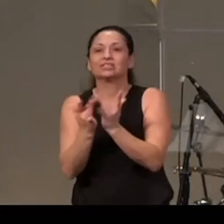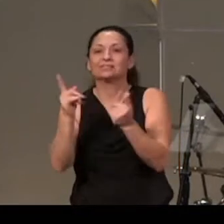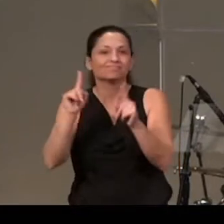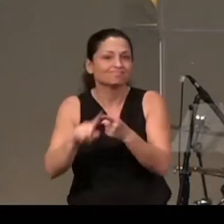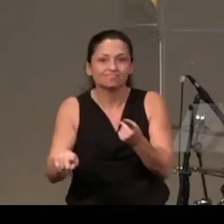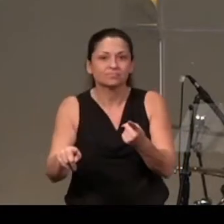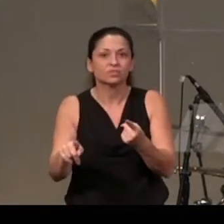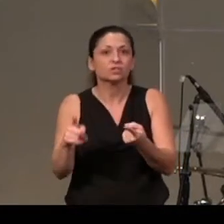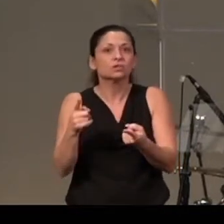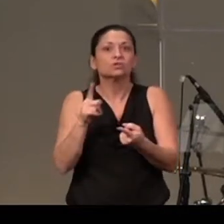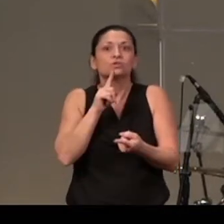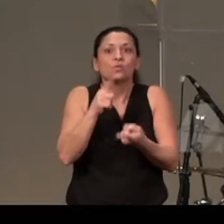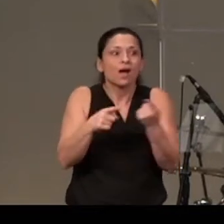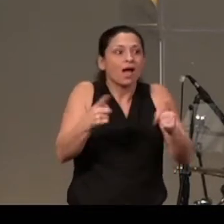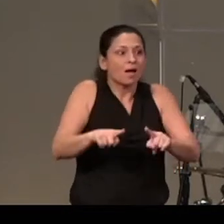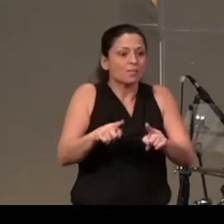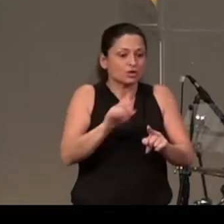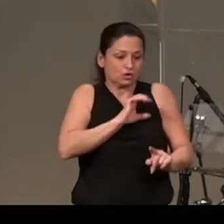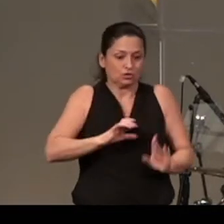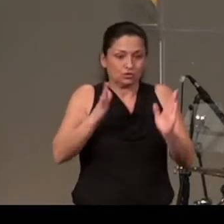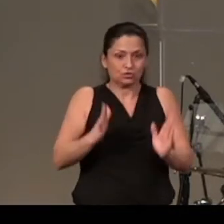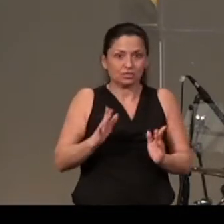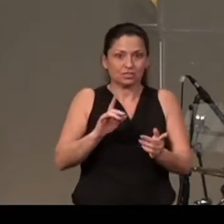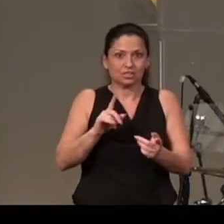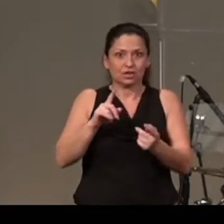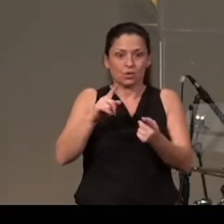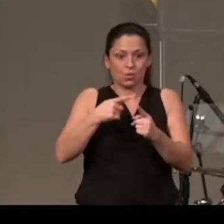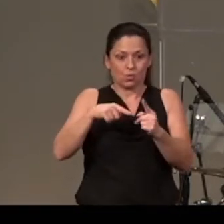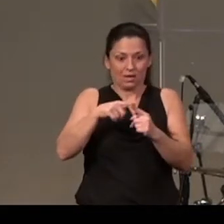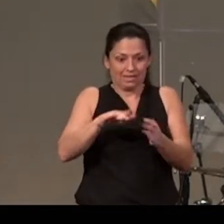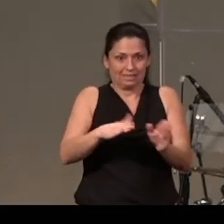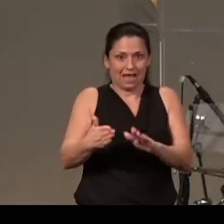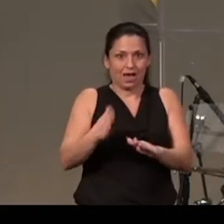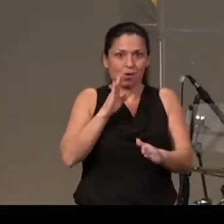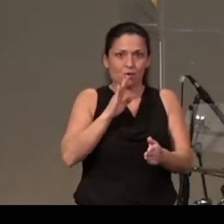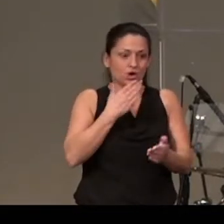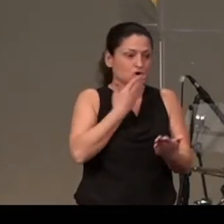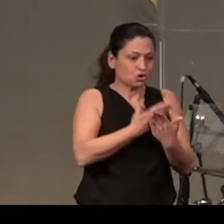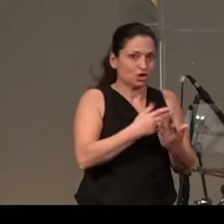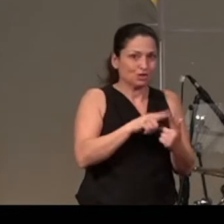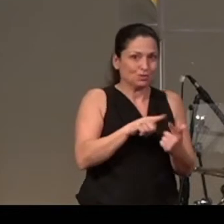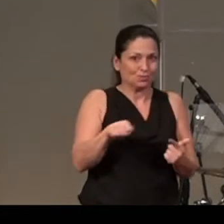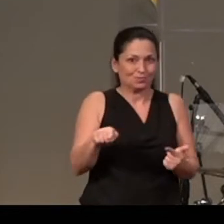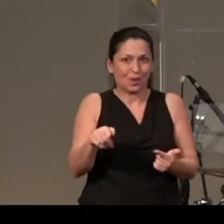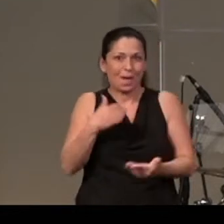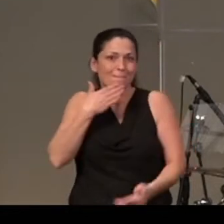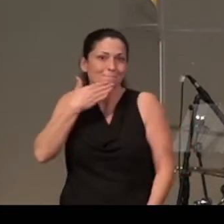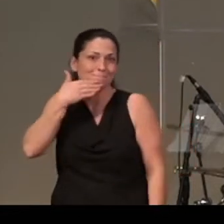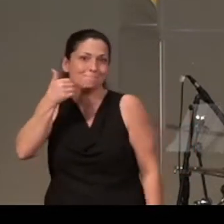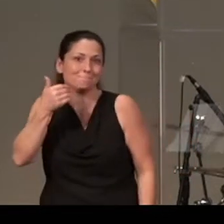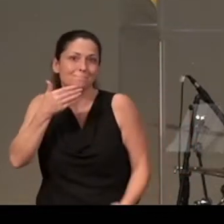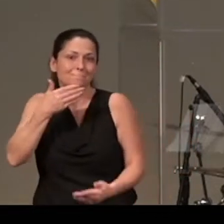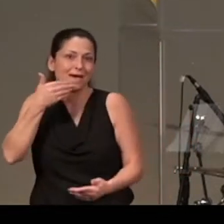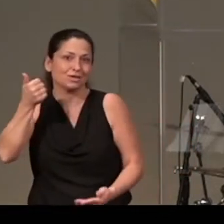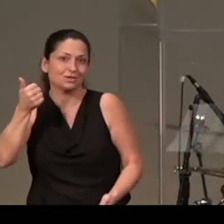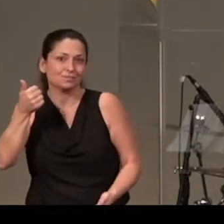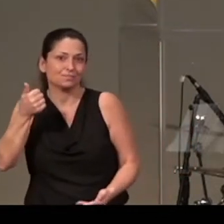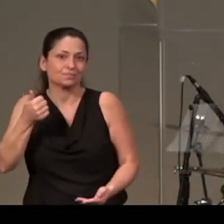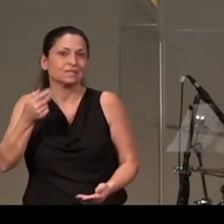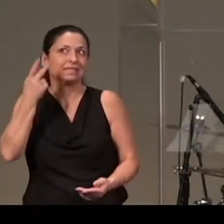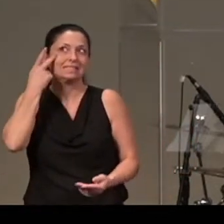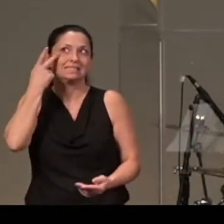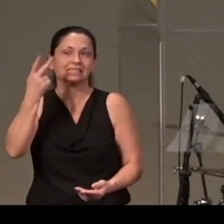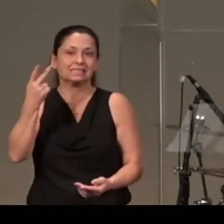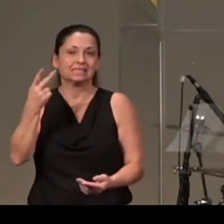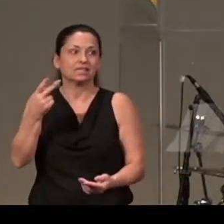to a Christian when they die? They go from good to better. We are of good courage, I say, and prefer. Notice that,